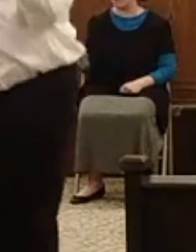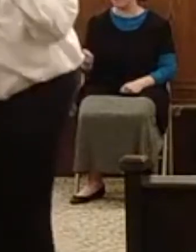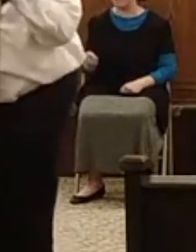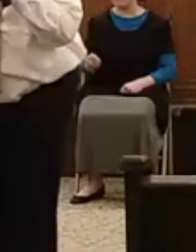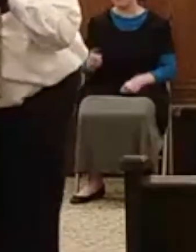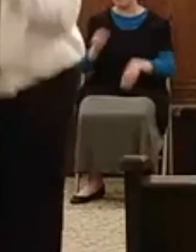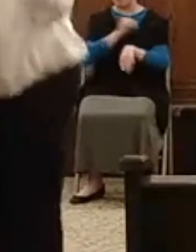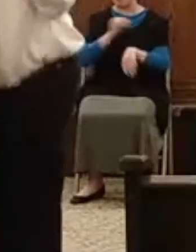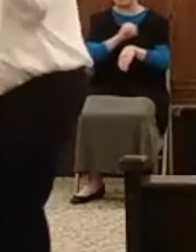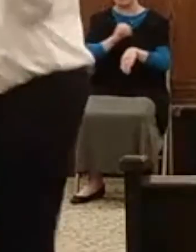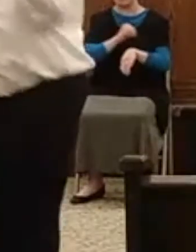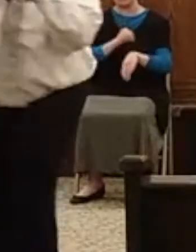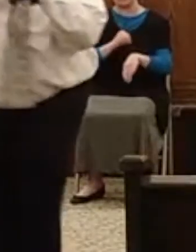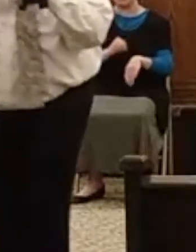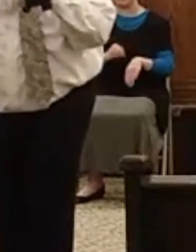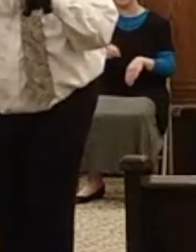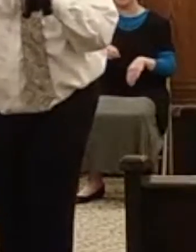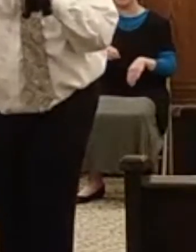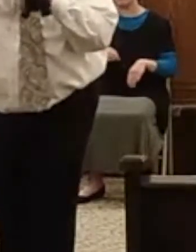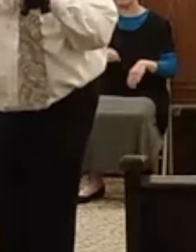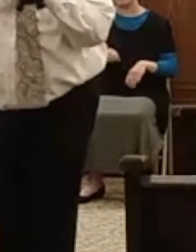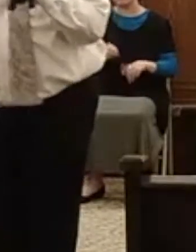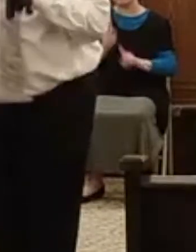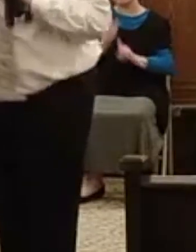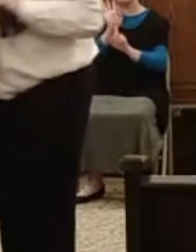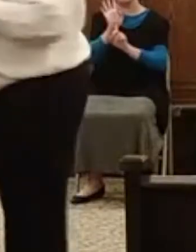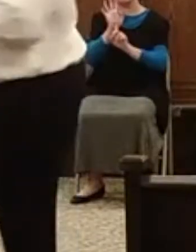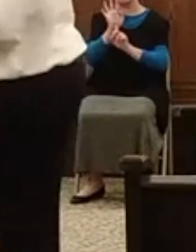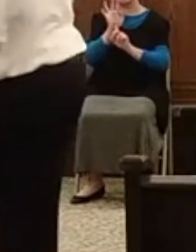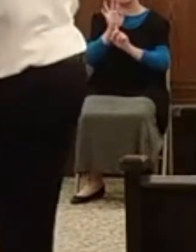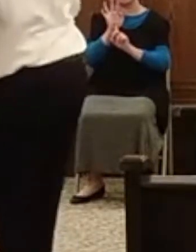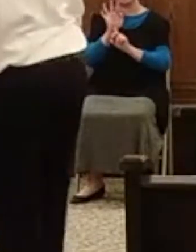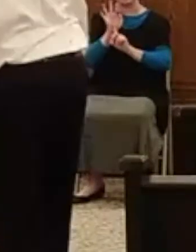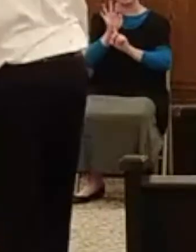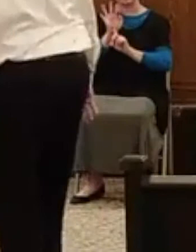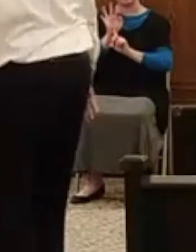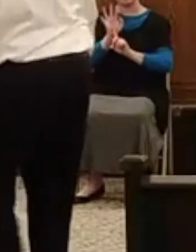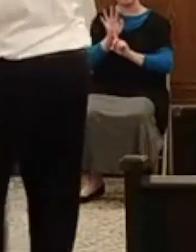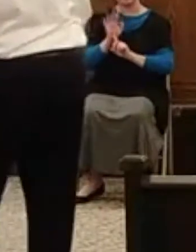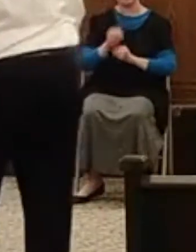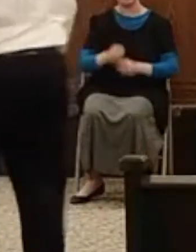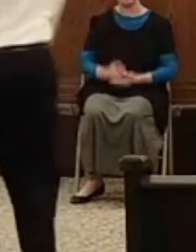else, your ministry is to light your candle.